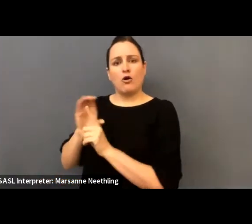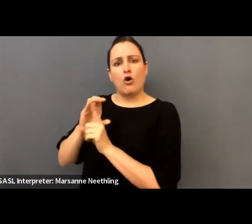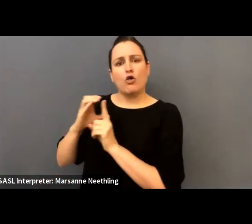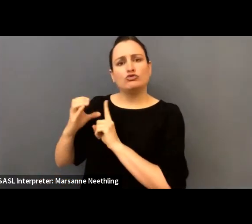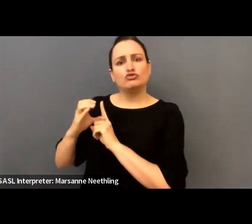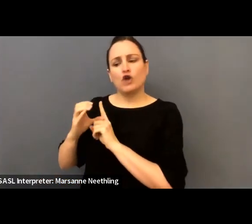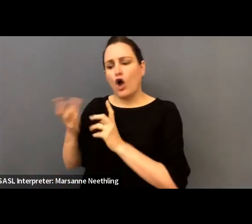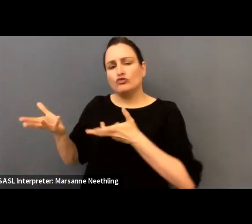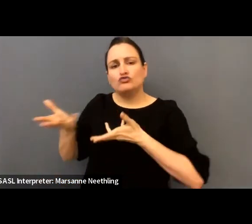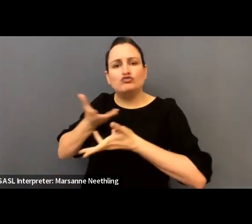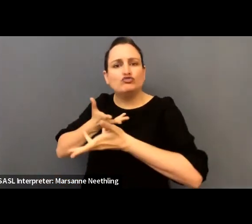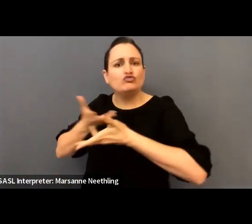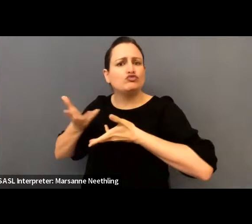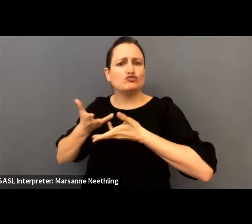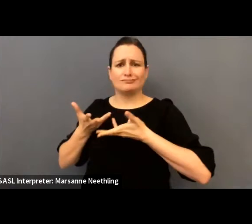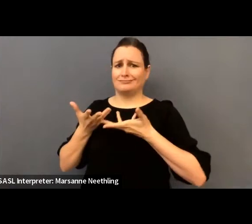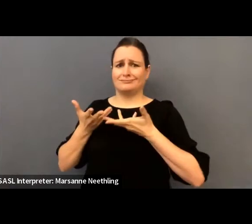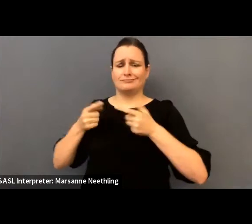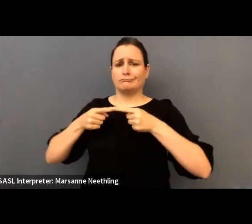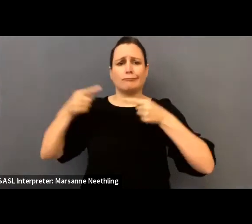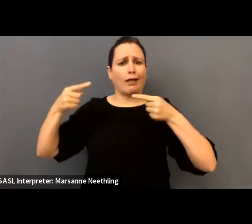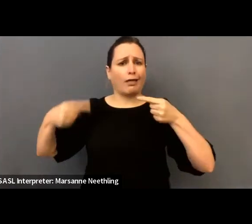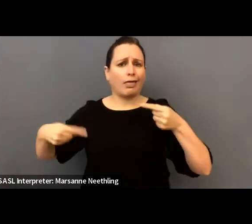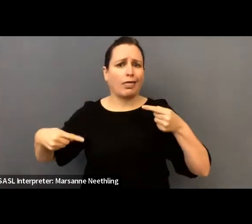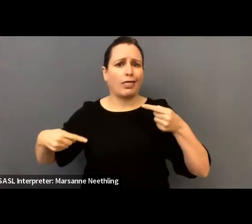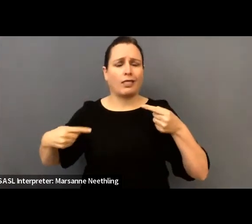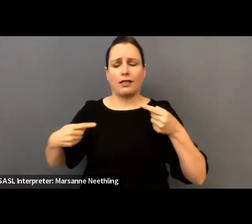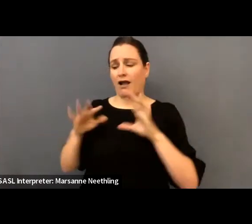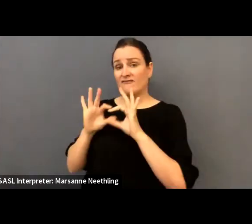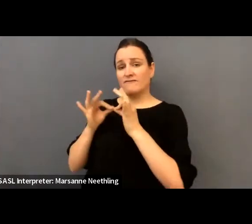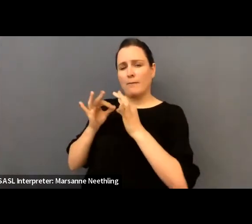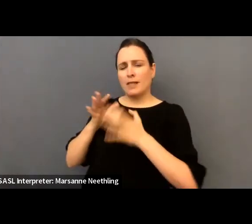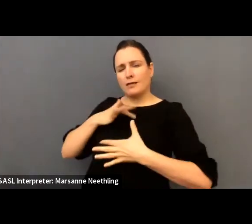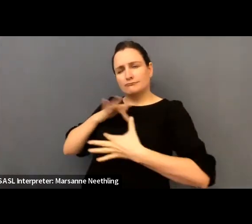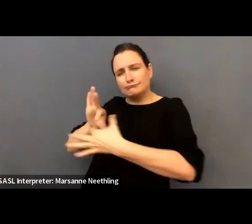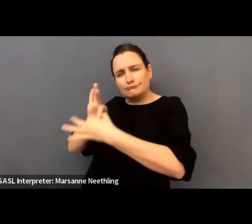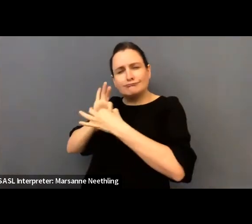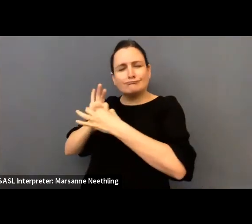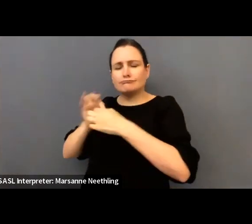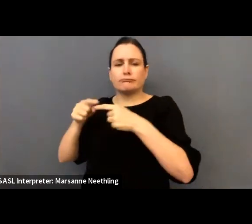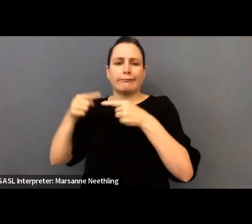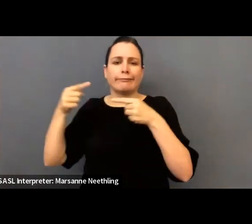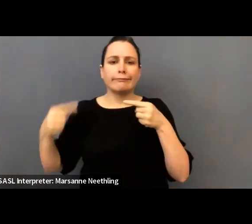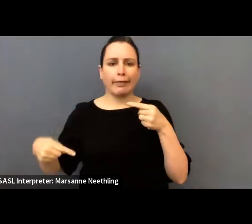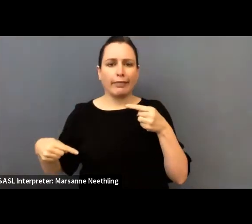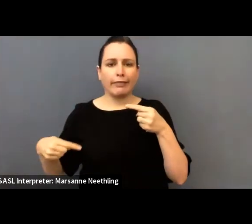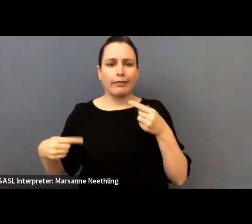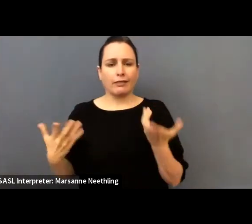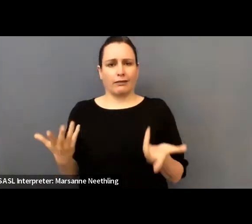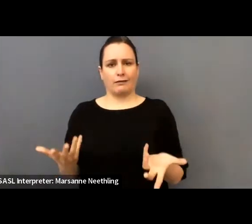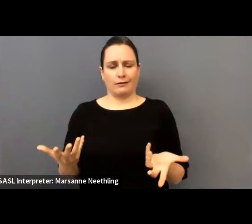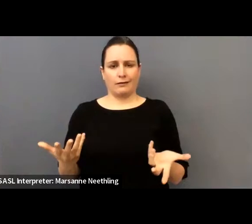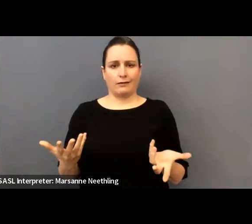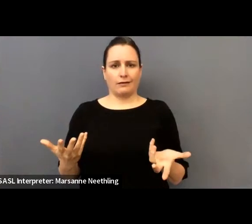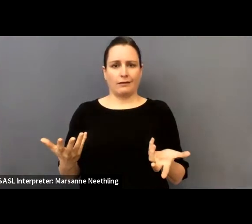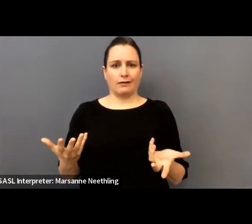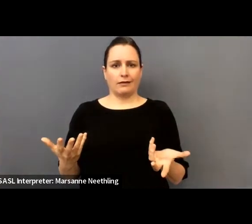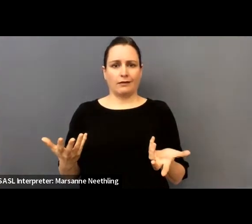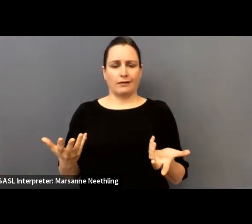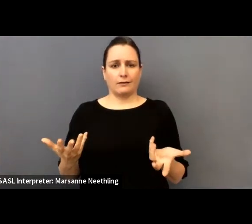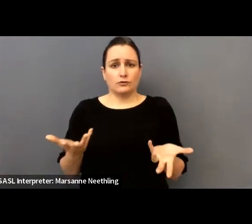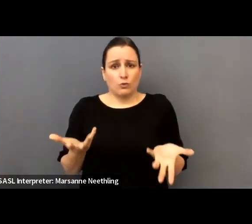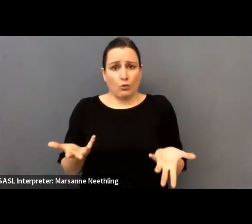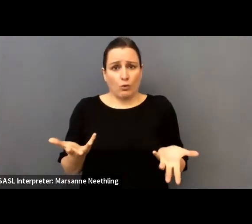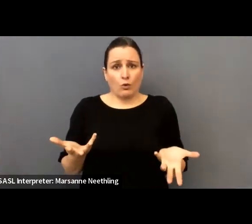for encouraging family life, for deaf children. How is it that hearing parents and